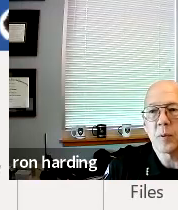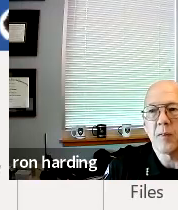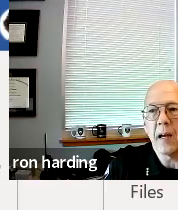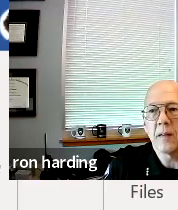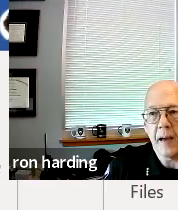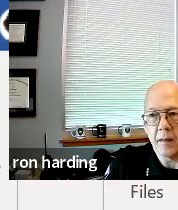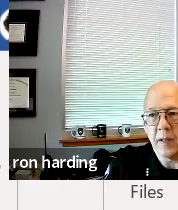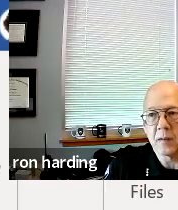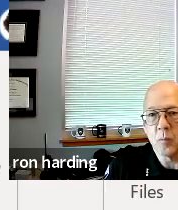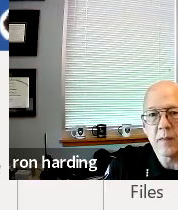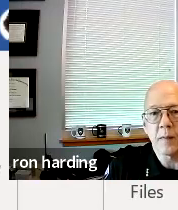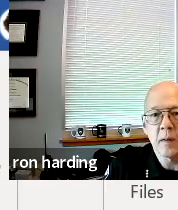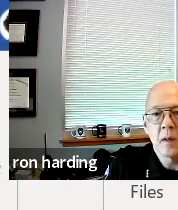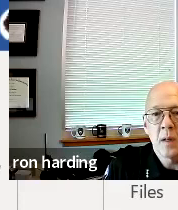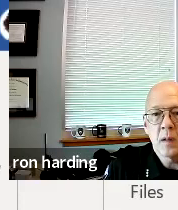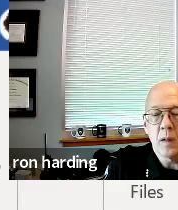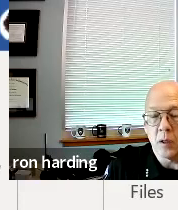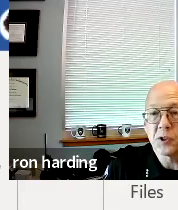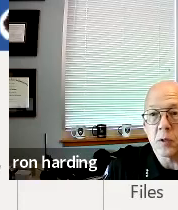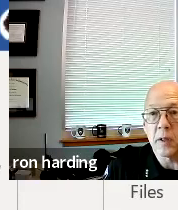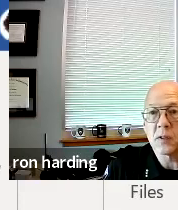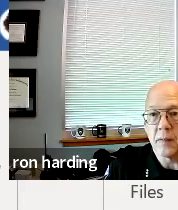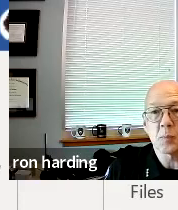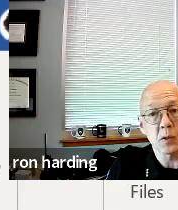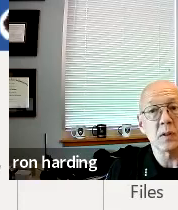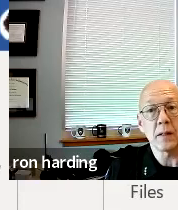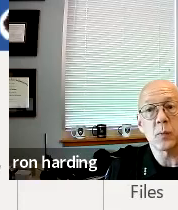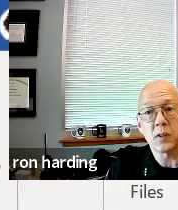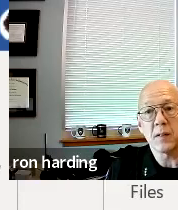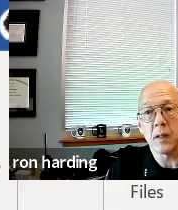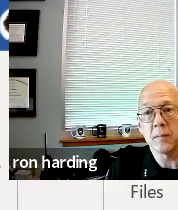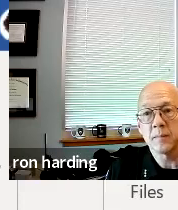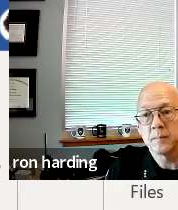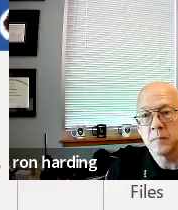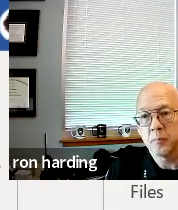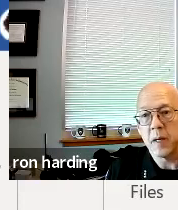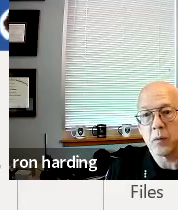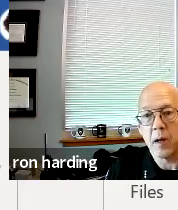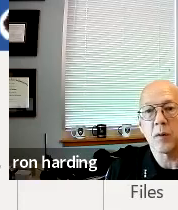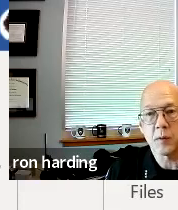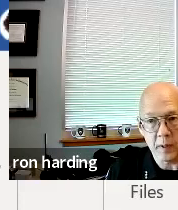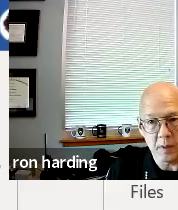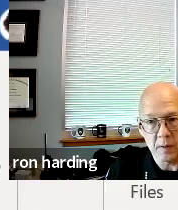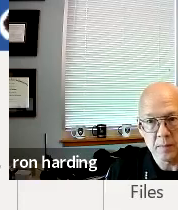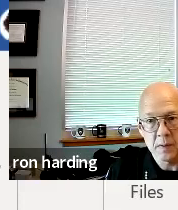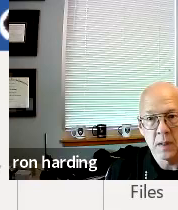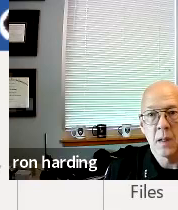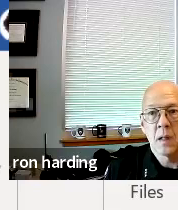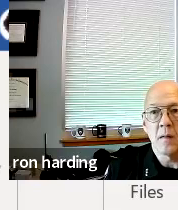somehow provide that victim with assurance that this person is receiving mental health